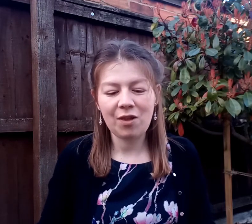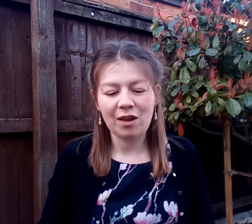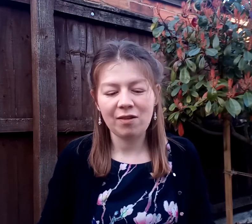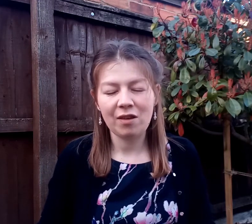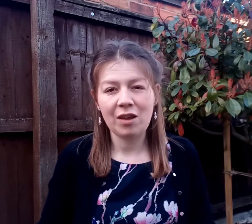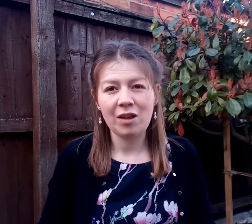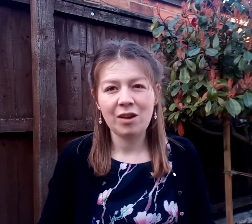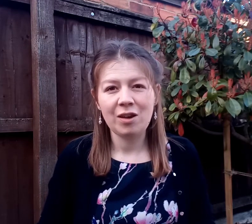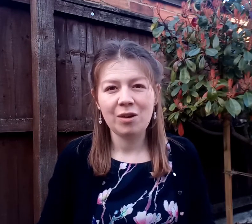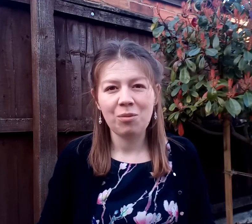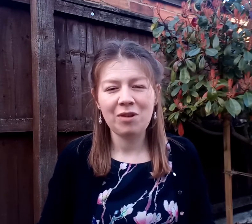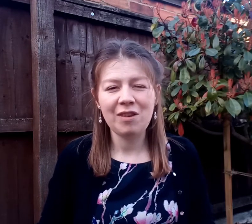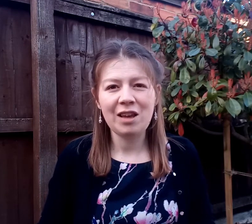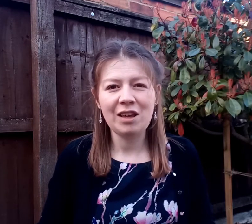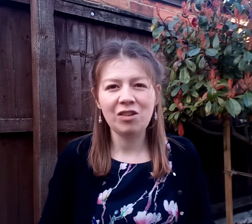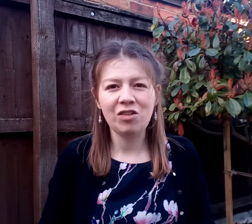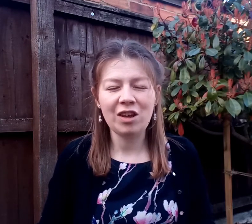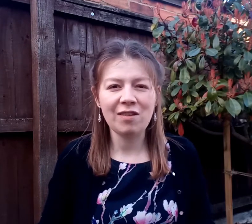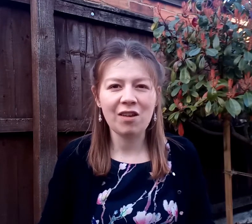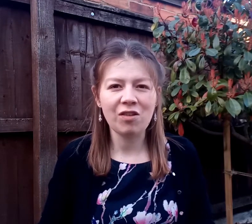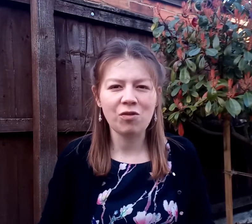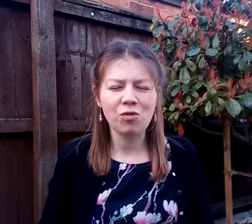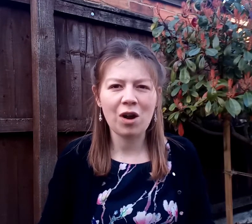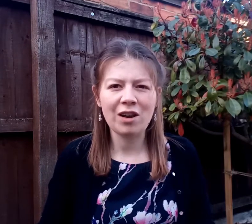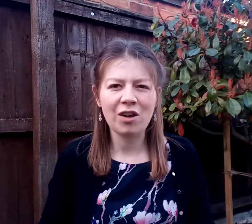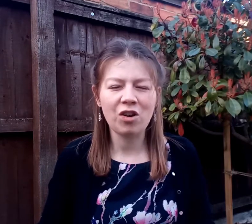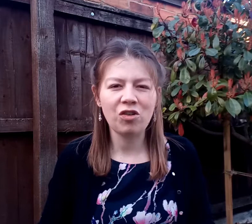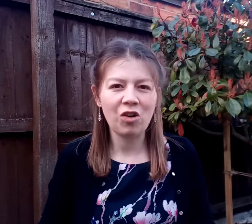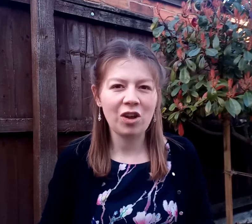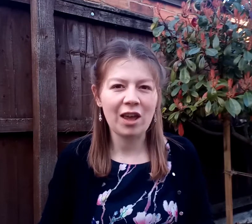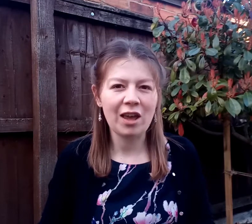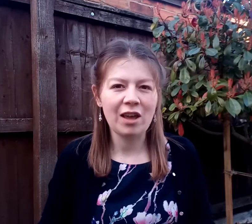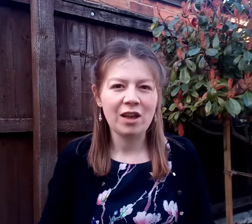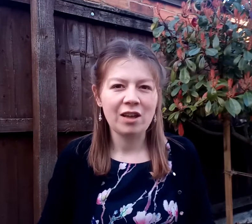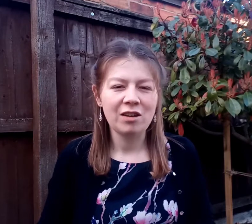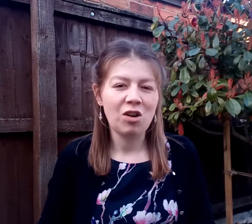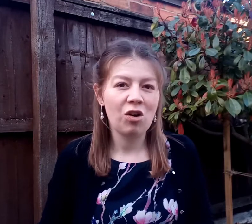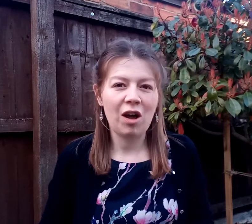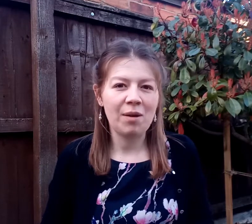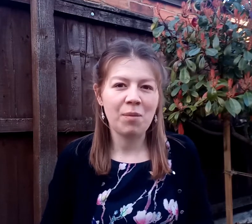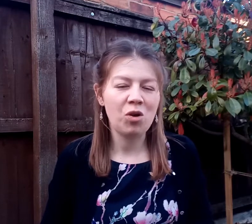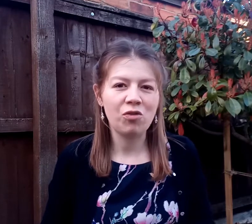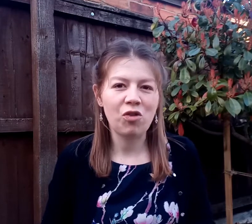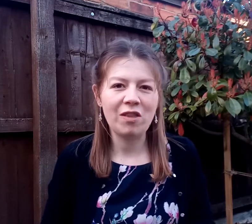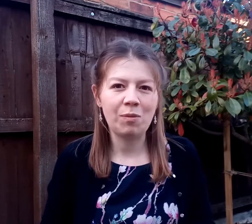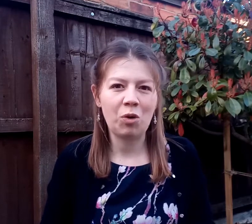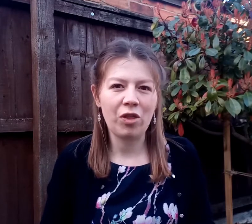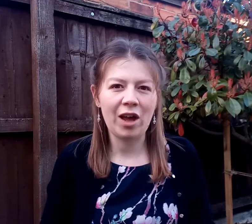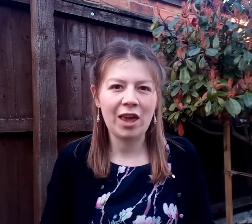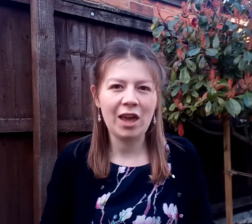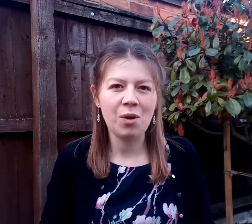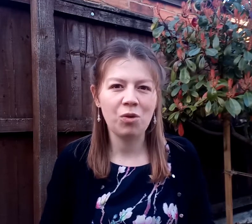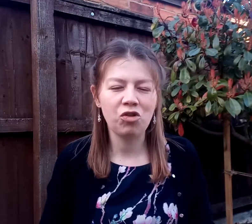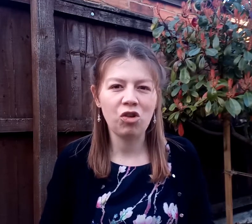this, we see Jesus riding on a donkey, not a mode of transport that a king would